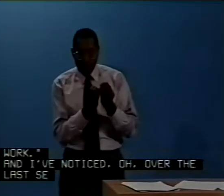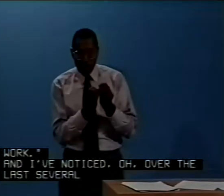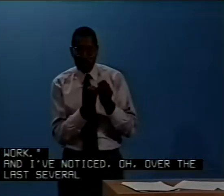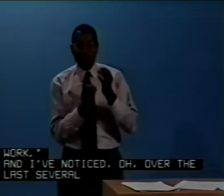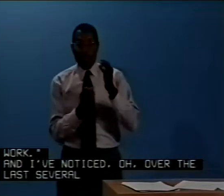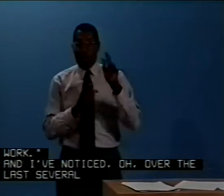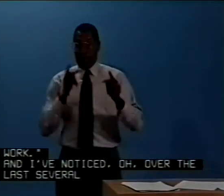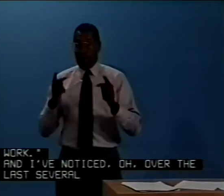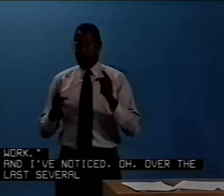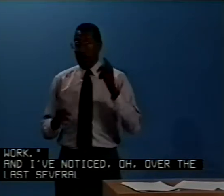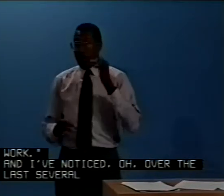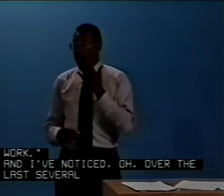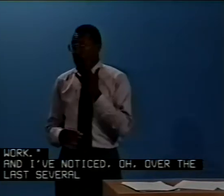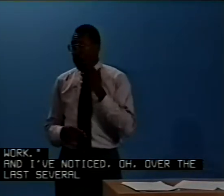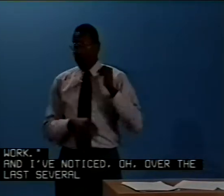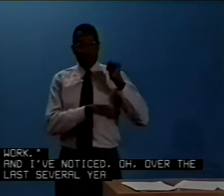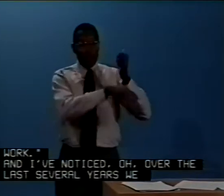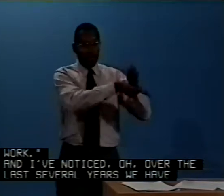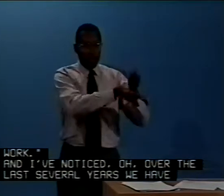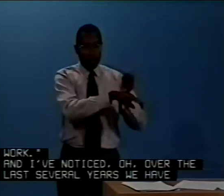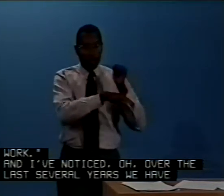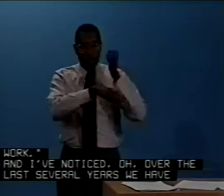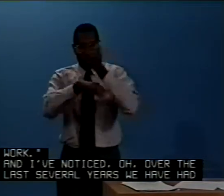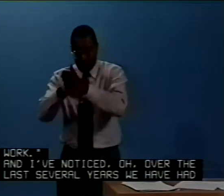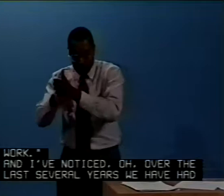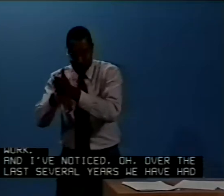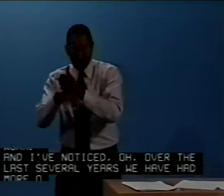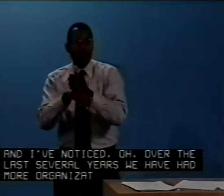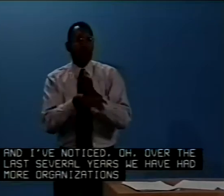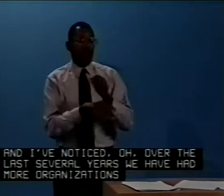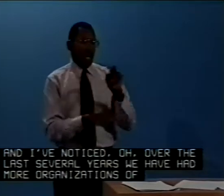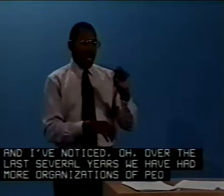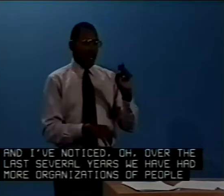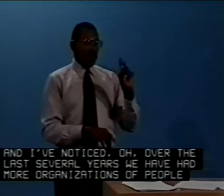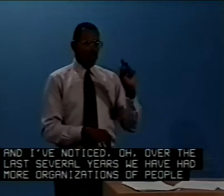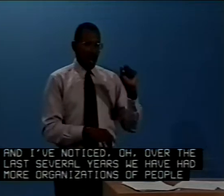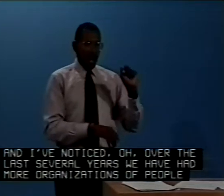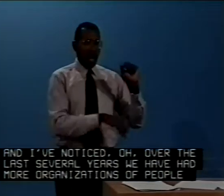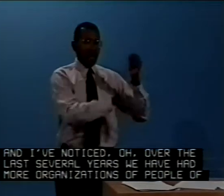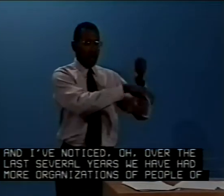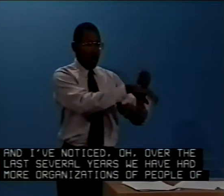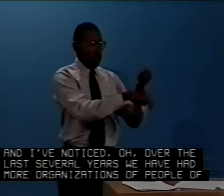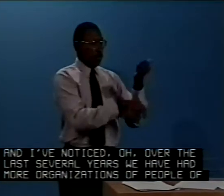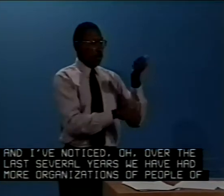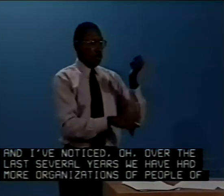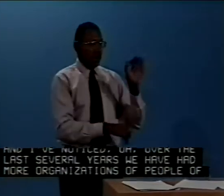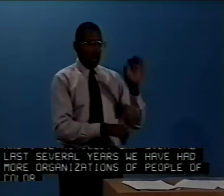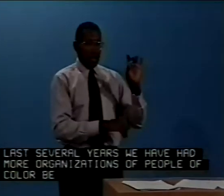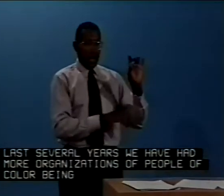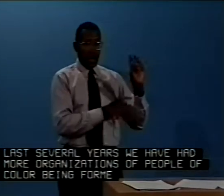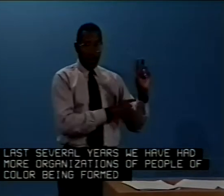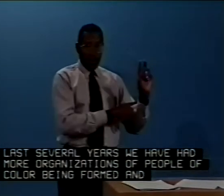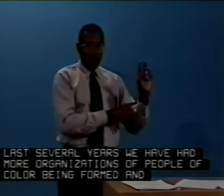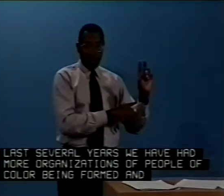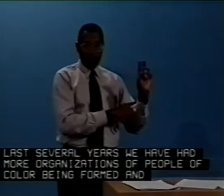we've had more organizations of people of color being formed and established. The BDA was established in